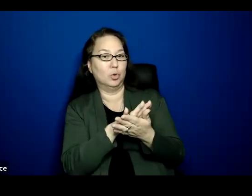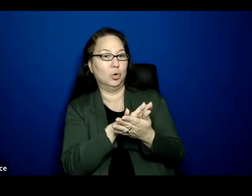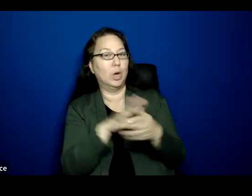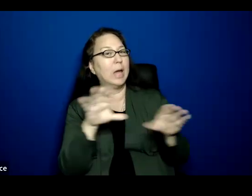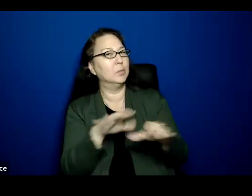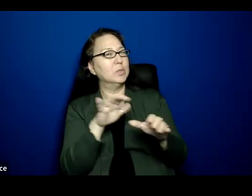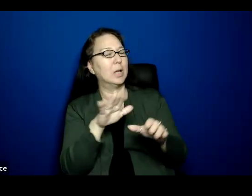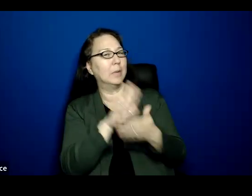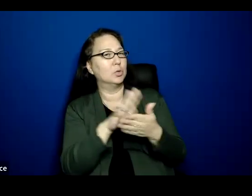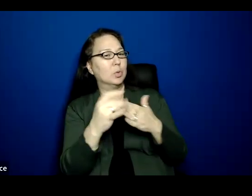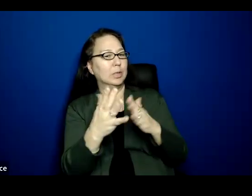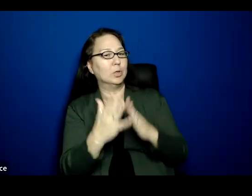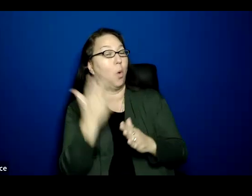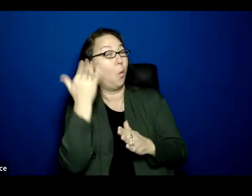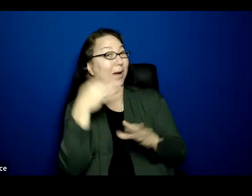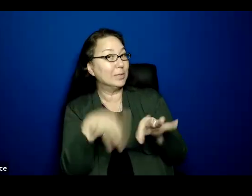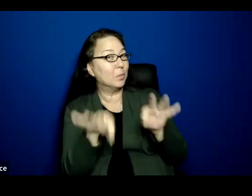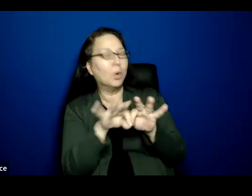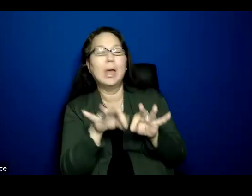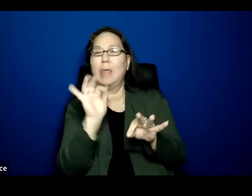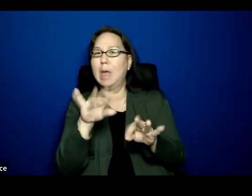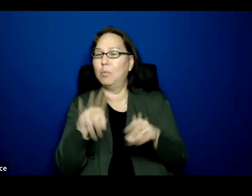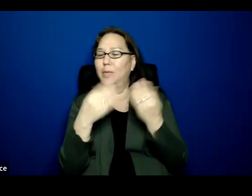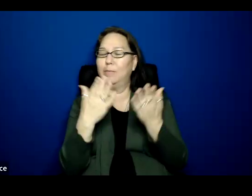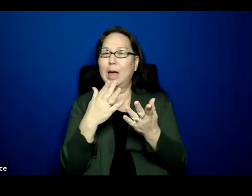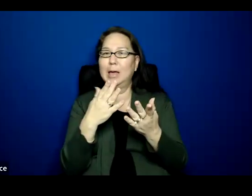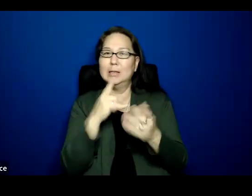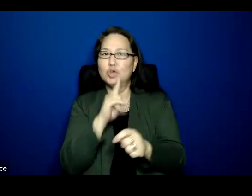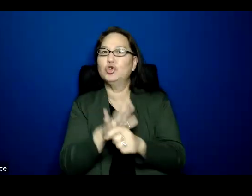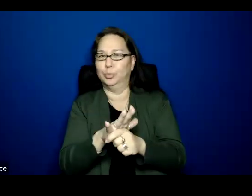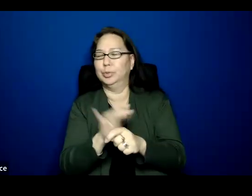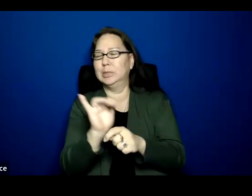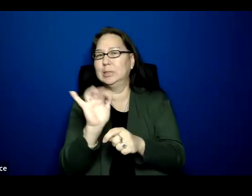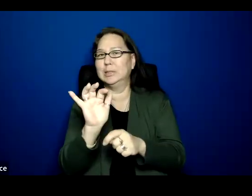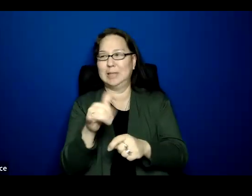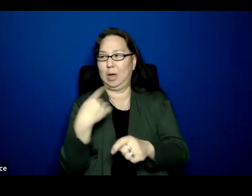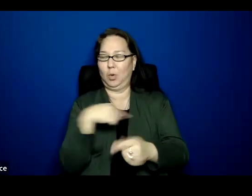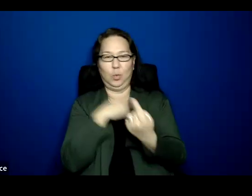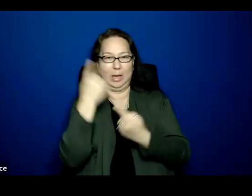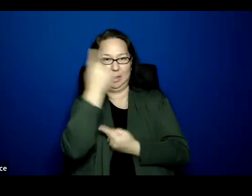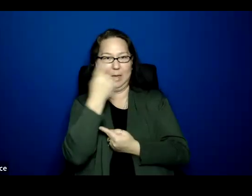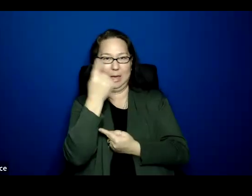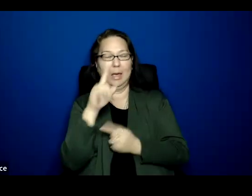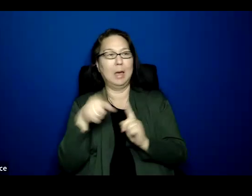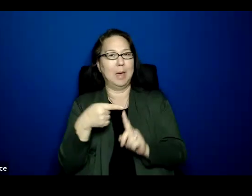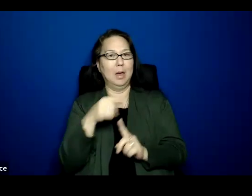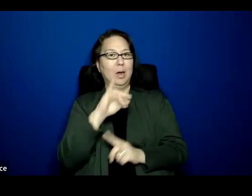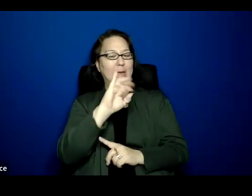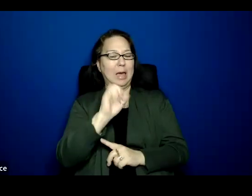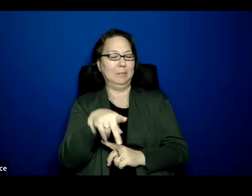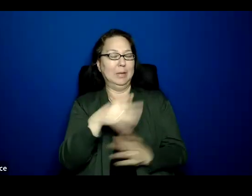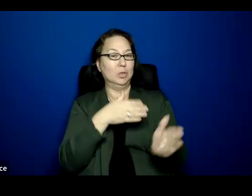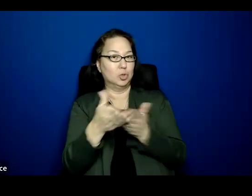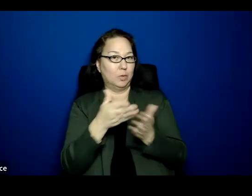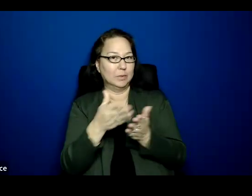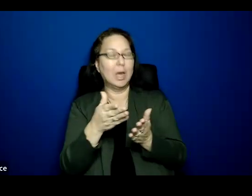is because it provides assurances to make sure that we're taking into consideration what those IEP services are and that we have